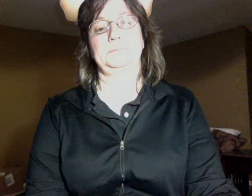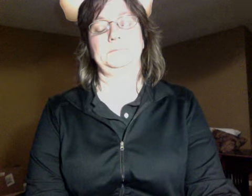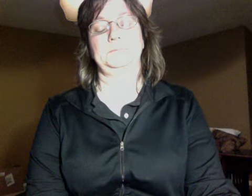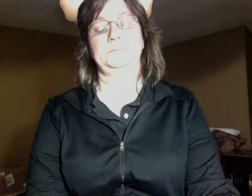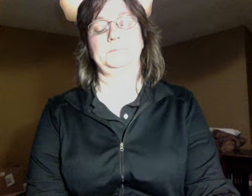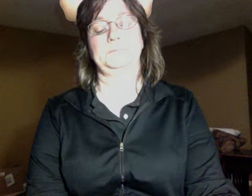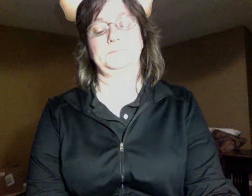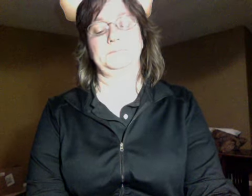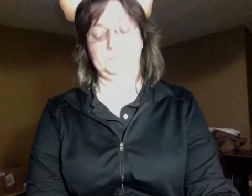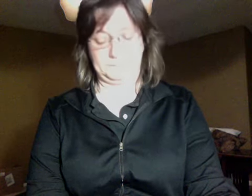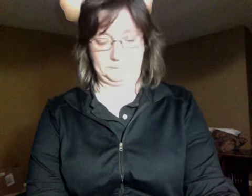beverages come into the